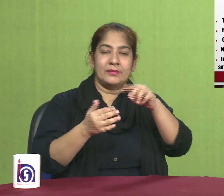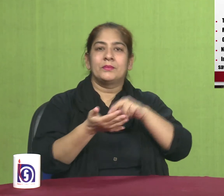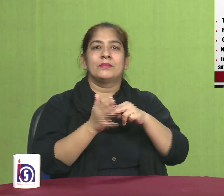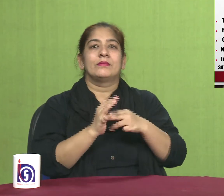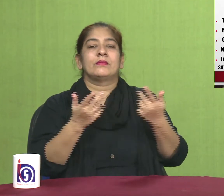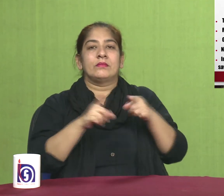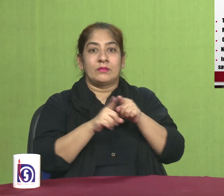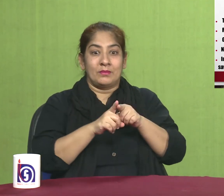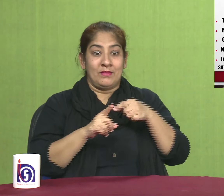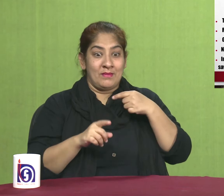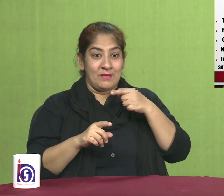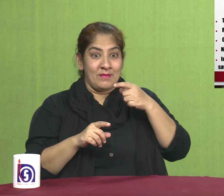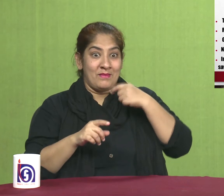Below that you can see on the screen is